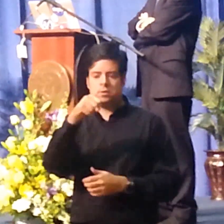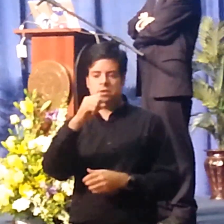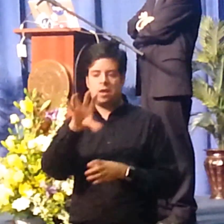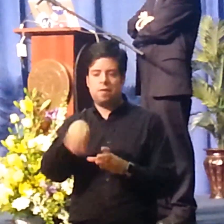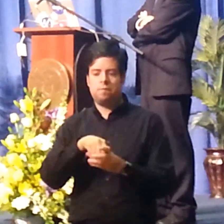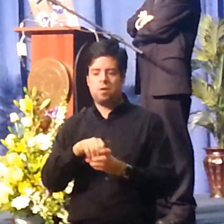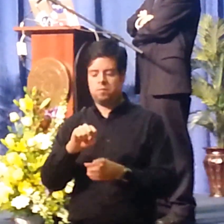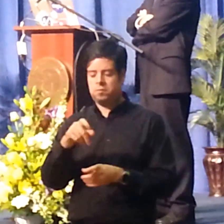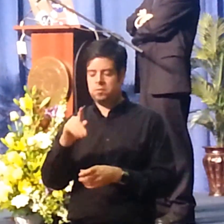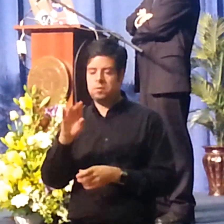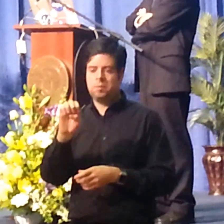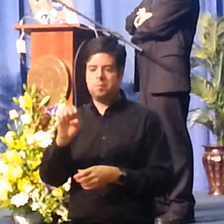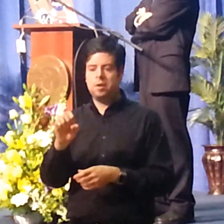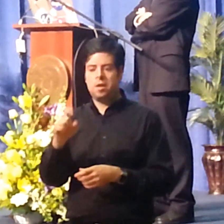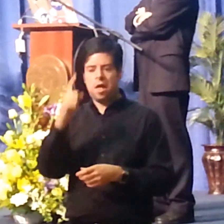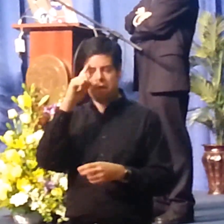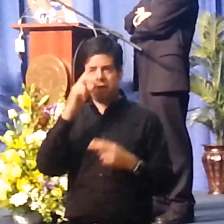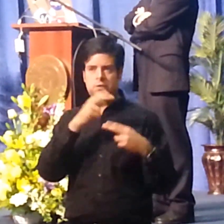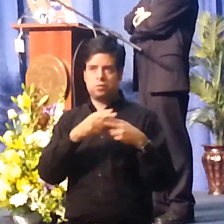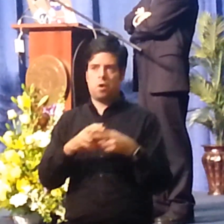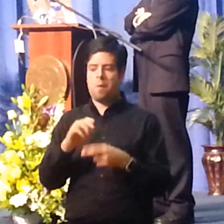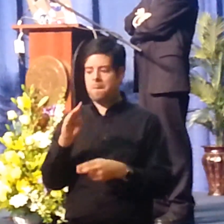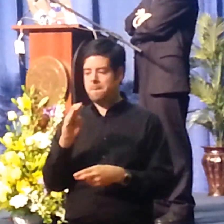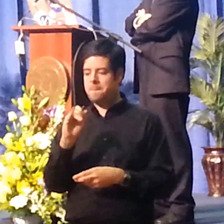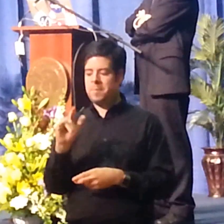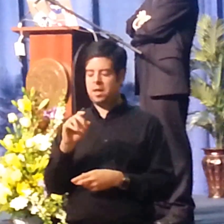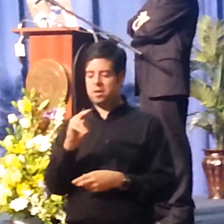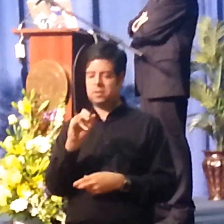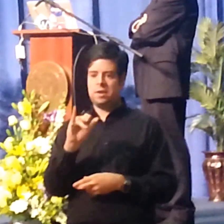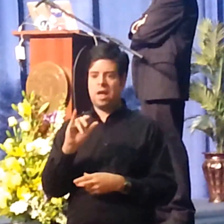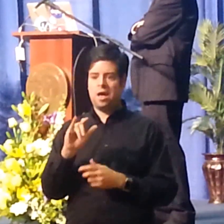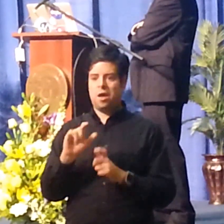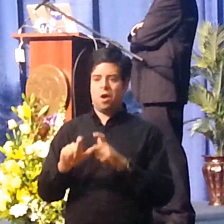be called Bill Nye's Great Big Book of Space.